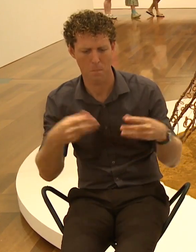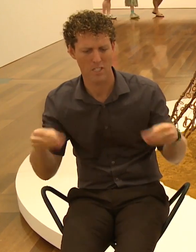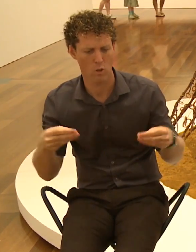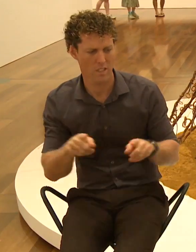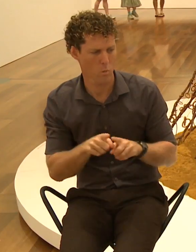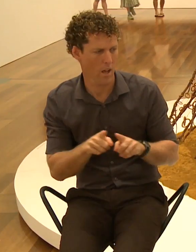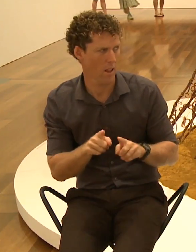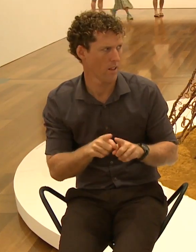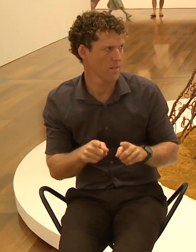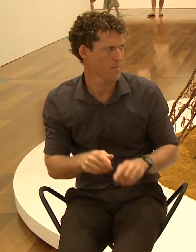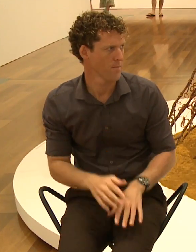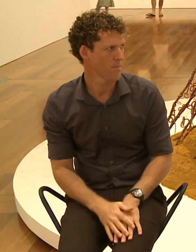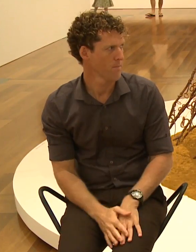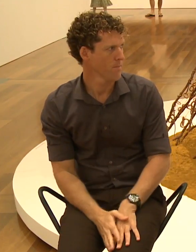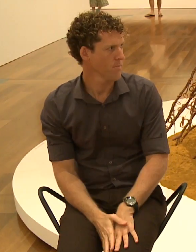I